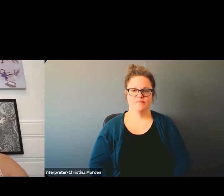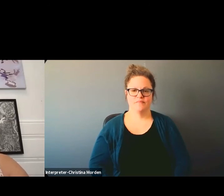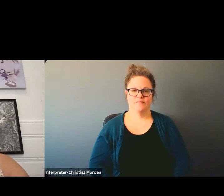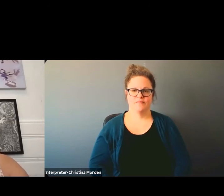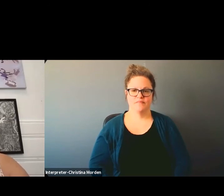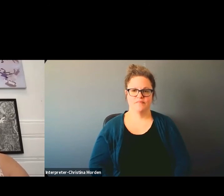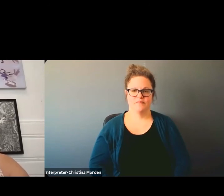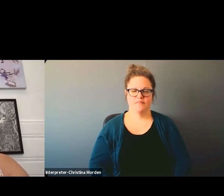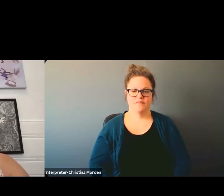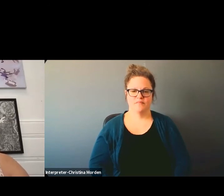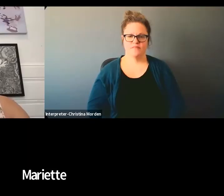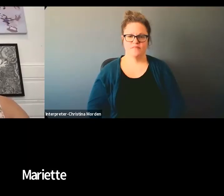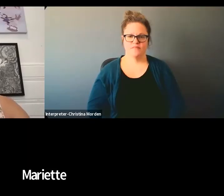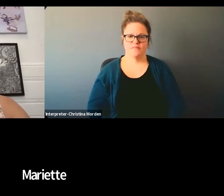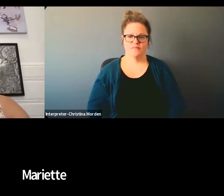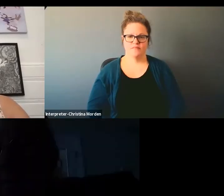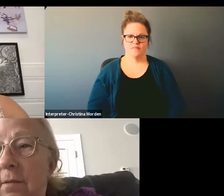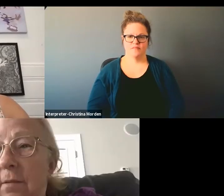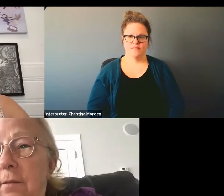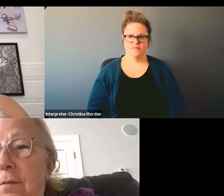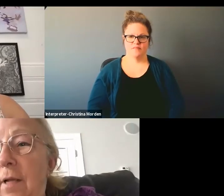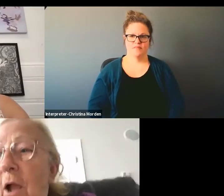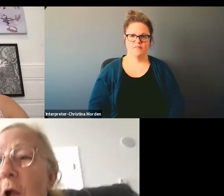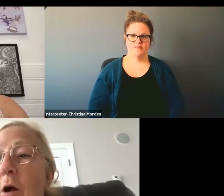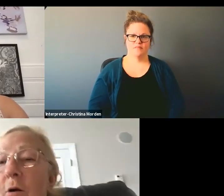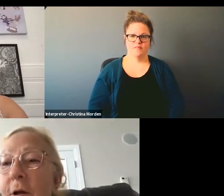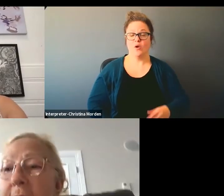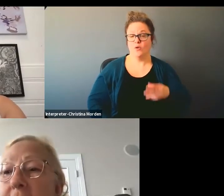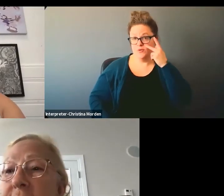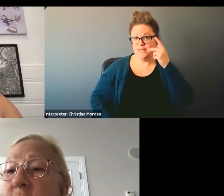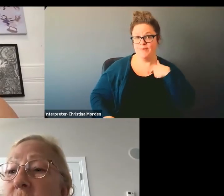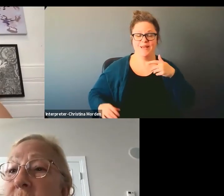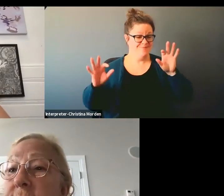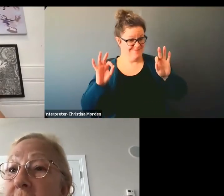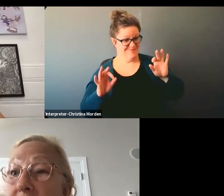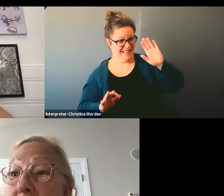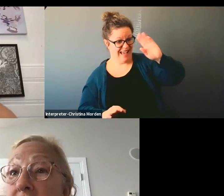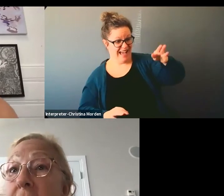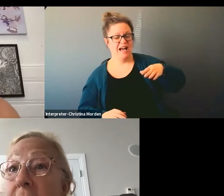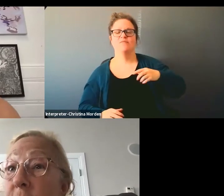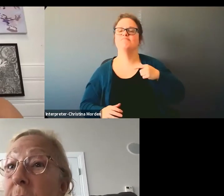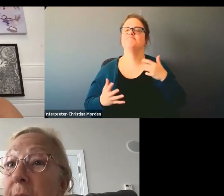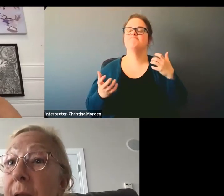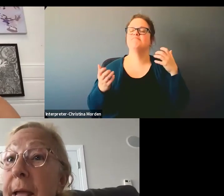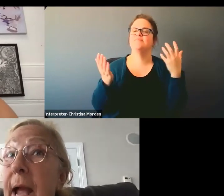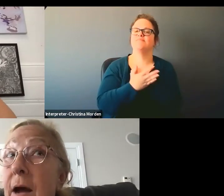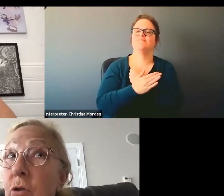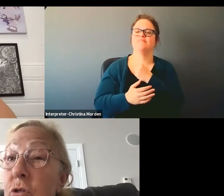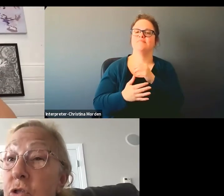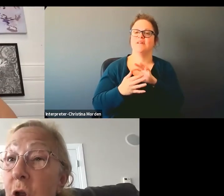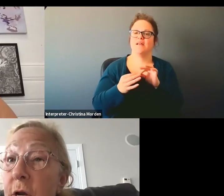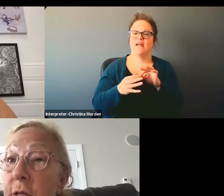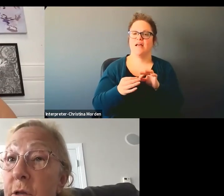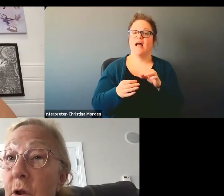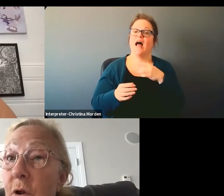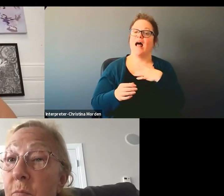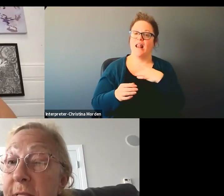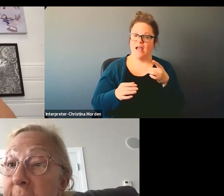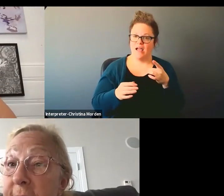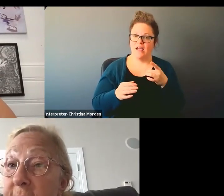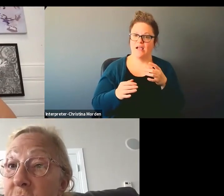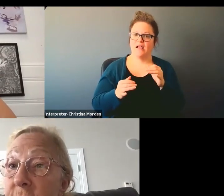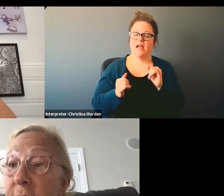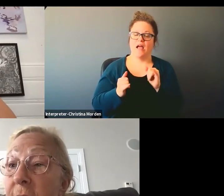Did you see I it? say You gotta okay. click. You say okay. Yep. Oh, okay. Hi. I just wanted to say, I really like how you started